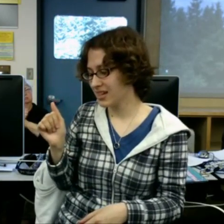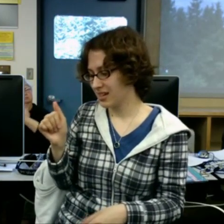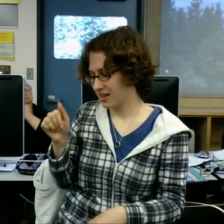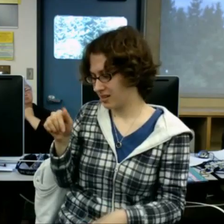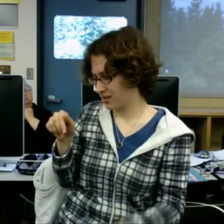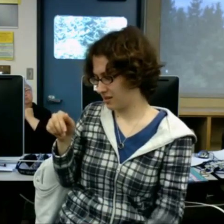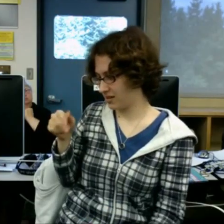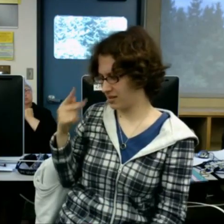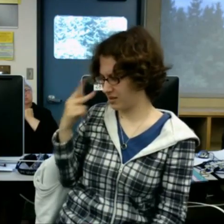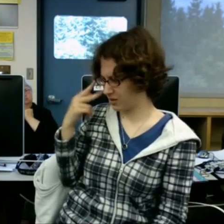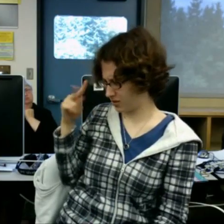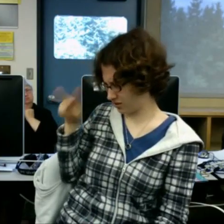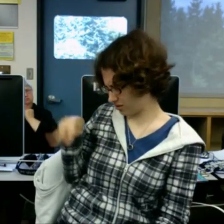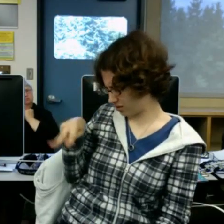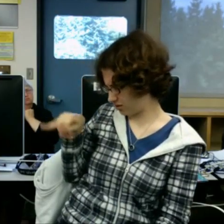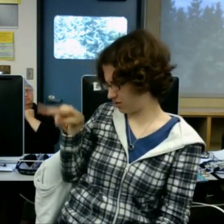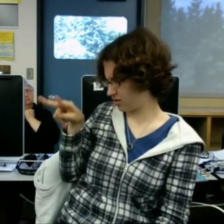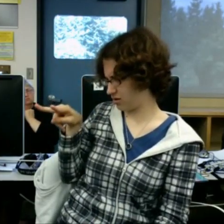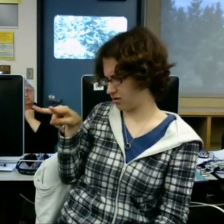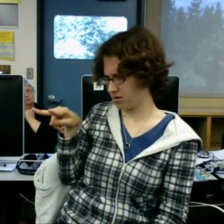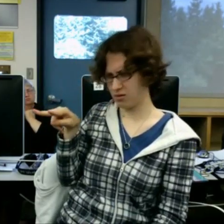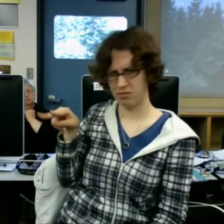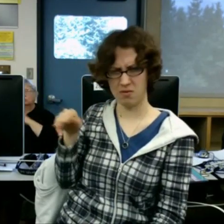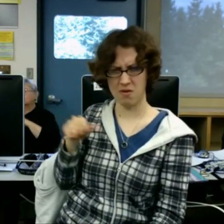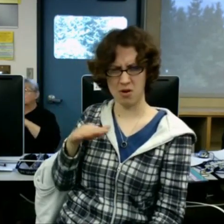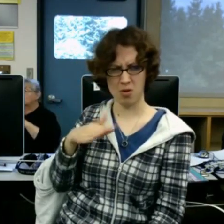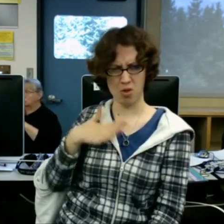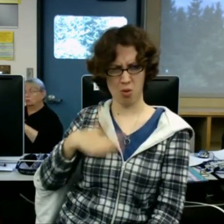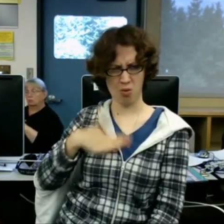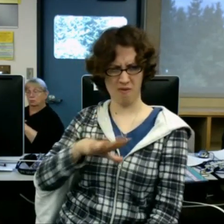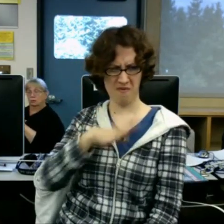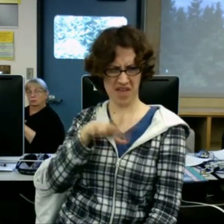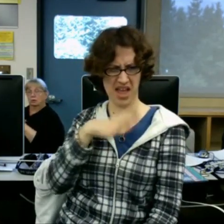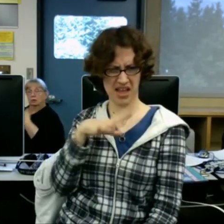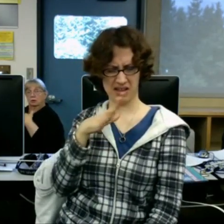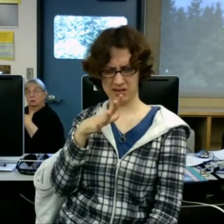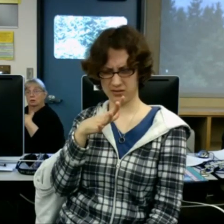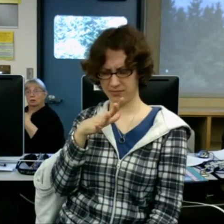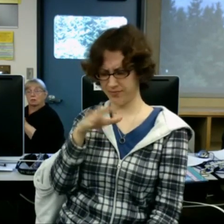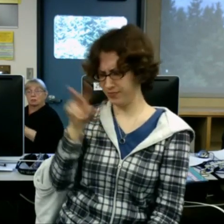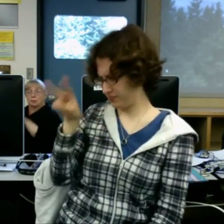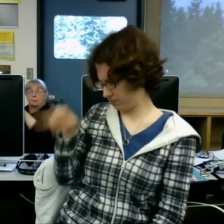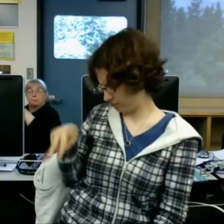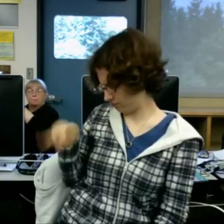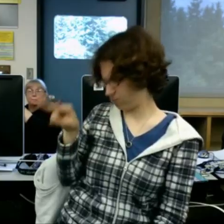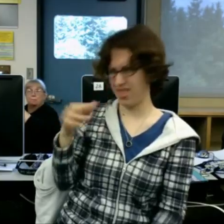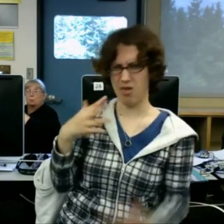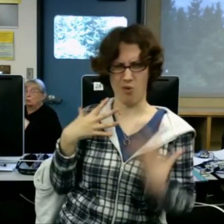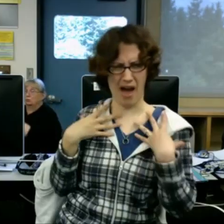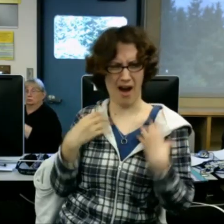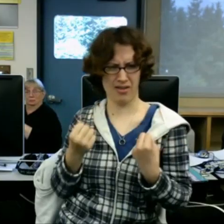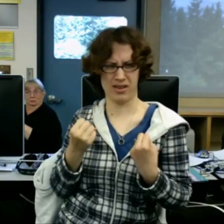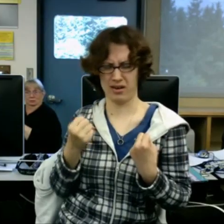And they looked at her up and down. Man, her clothes are fancy. Wow, she looks